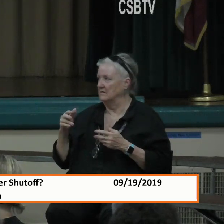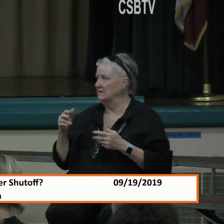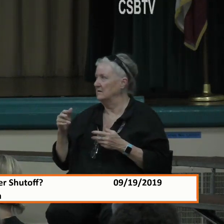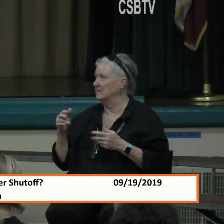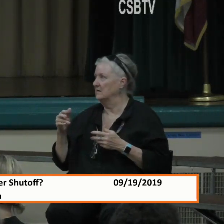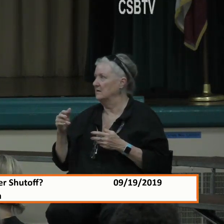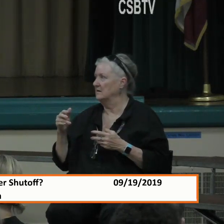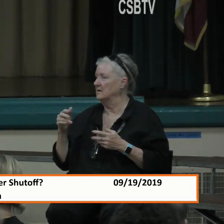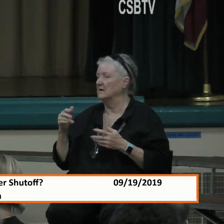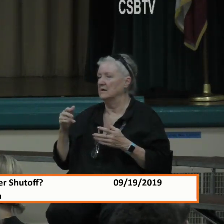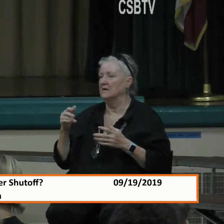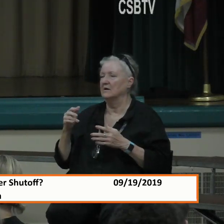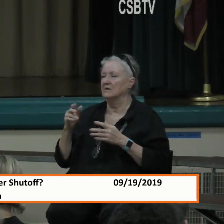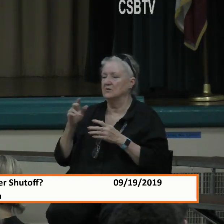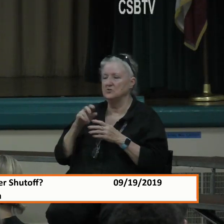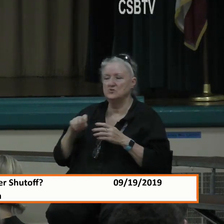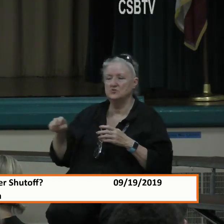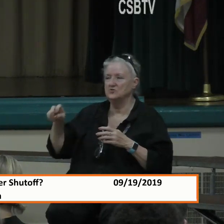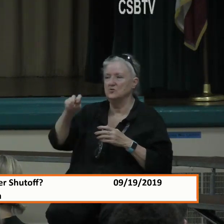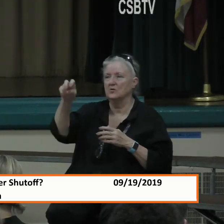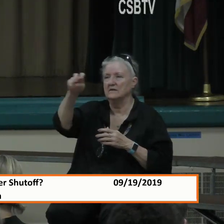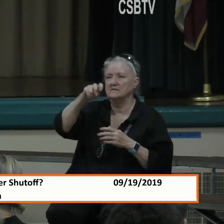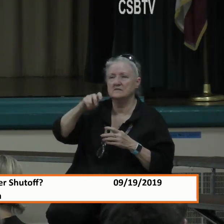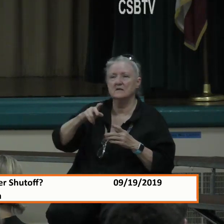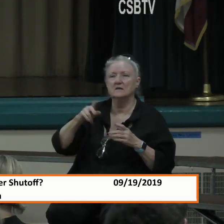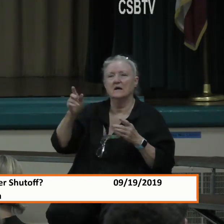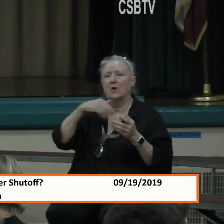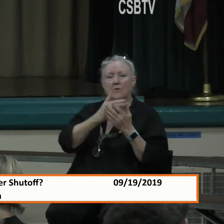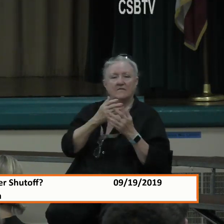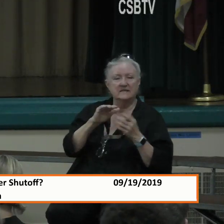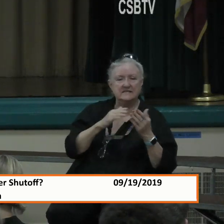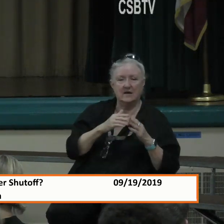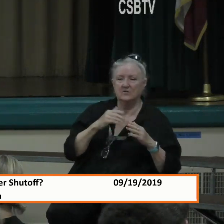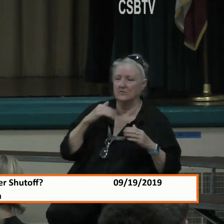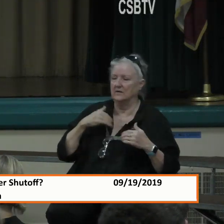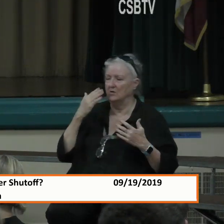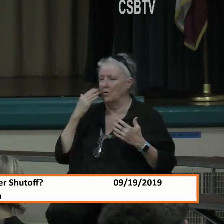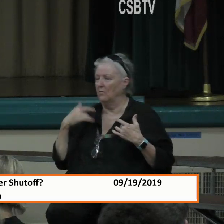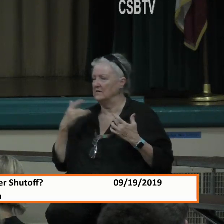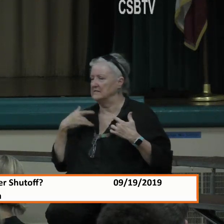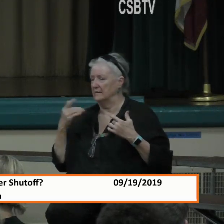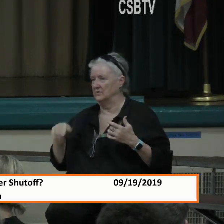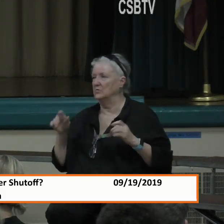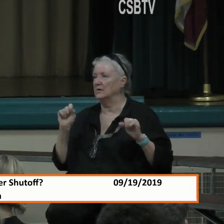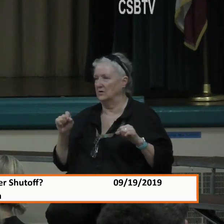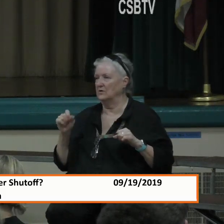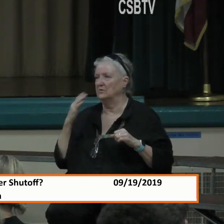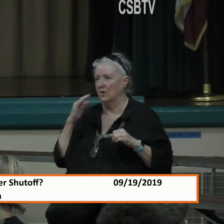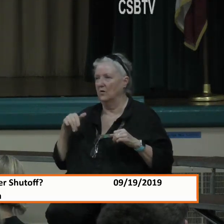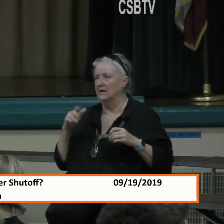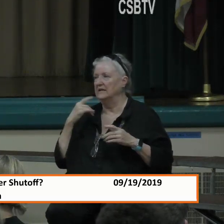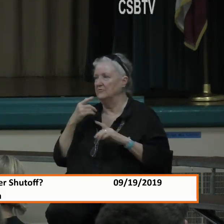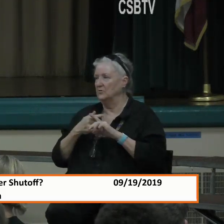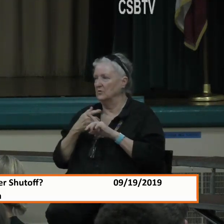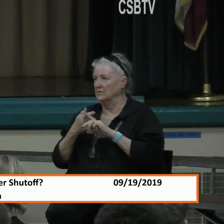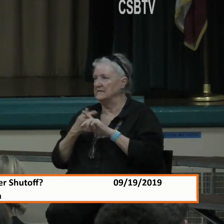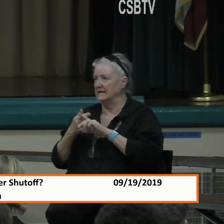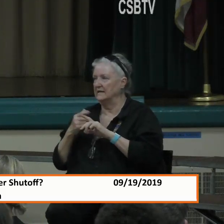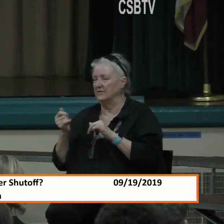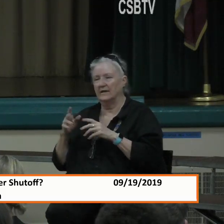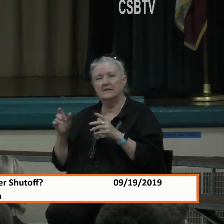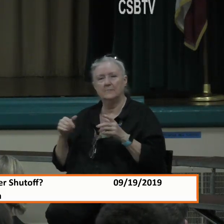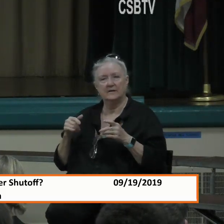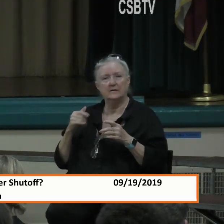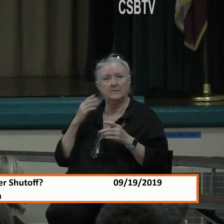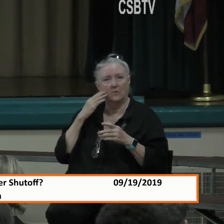tourist coming into town and wanted to know what might be coming your way, you could, and that if you are a tenant or anybody that wants to